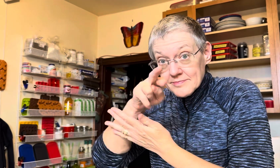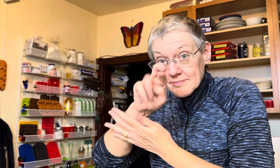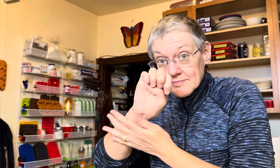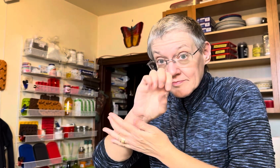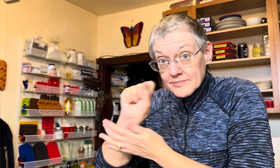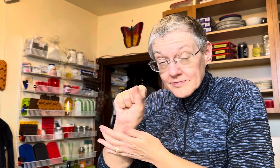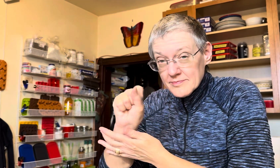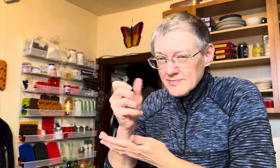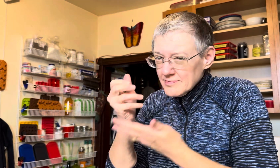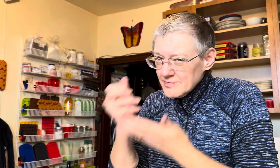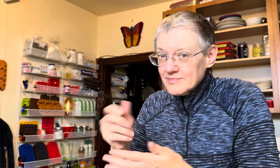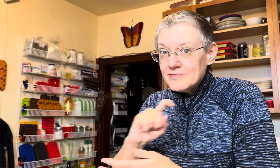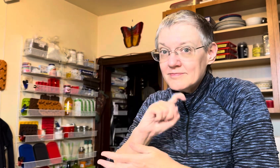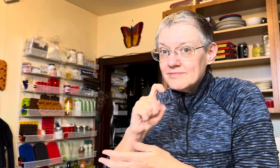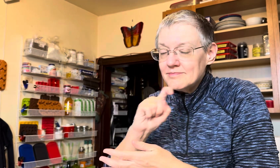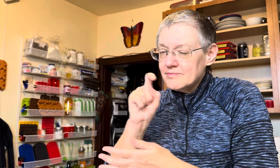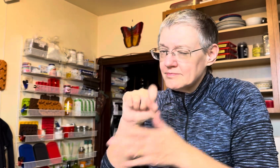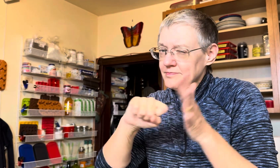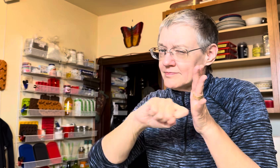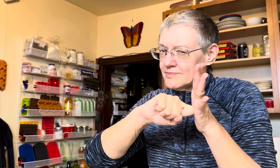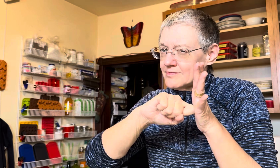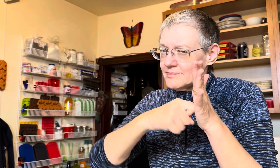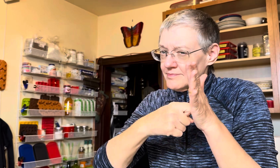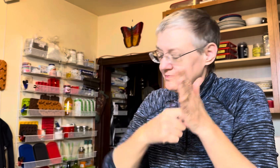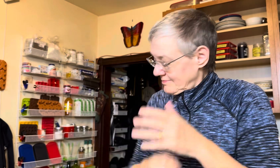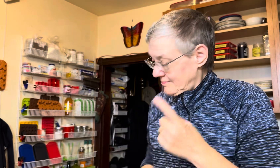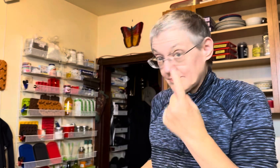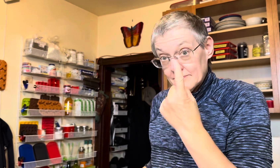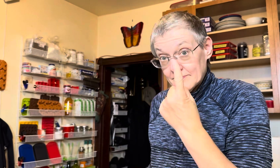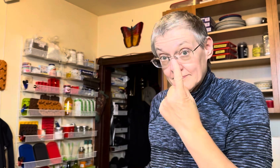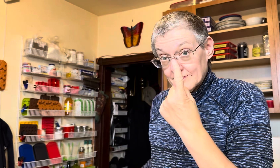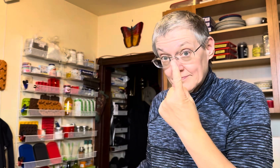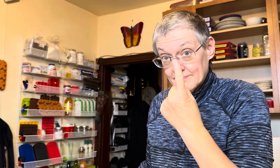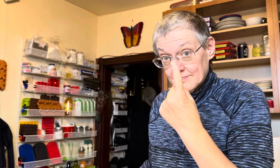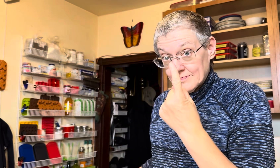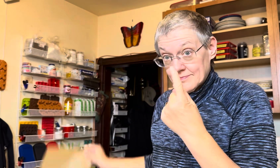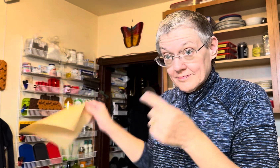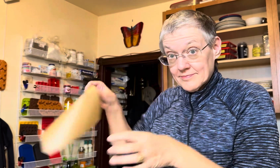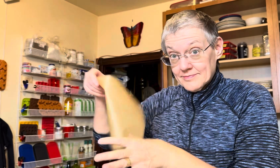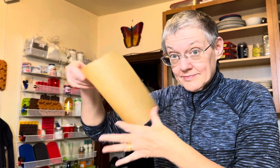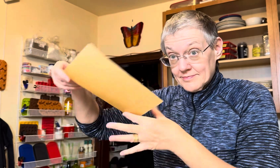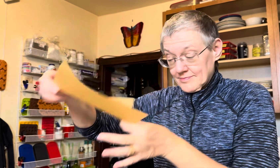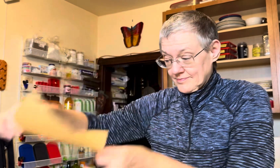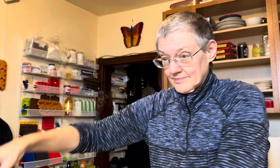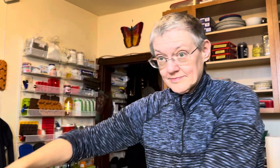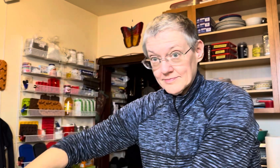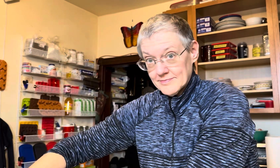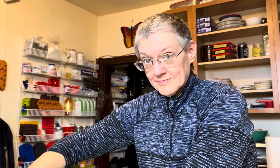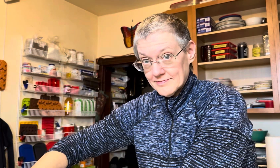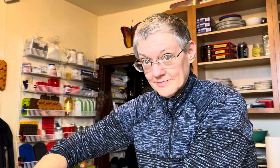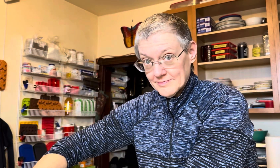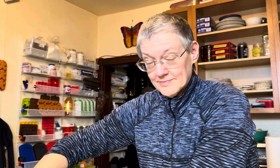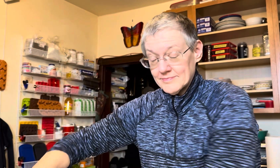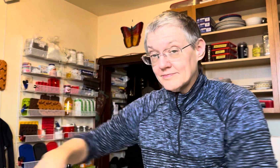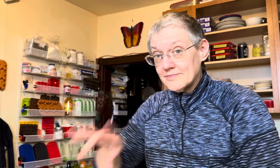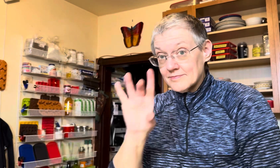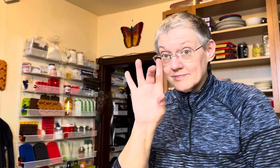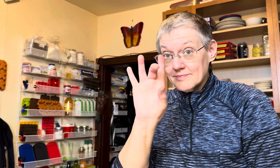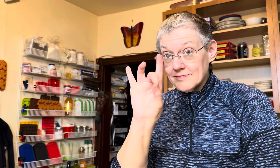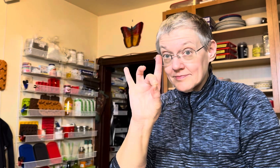on a cast iron tortilla press. That's the key. That goes on the bottom. And